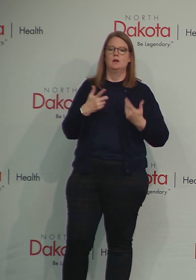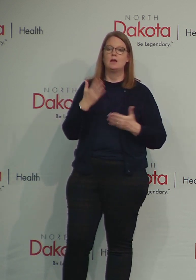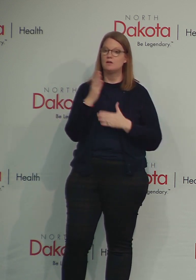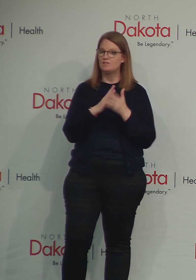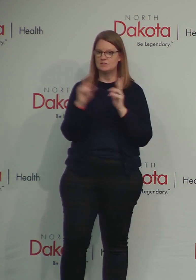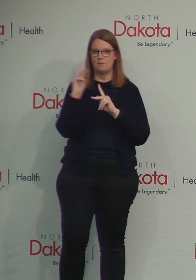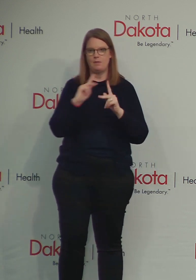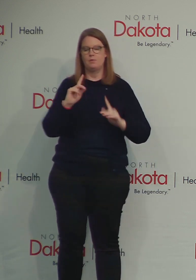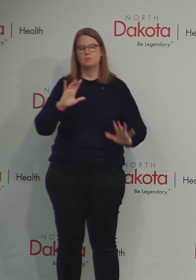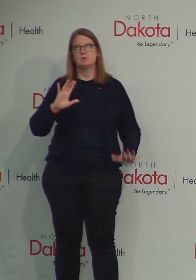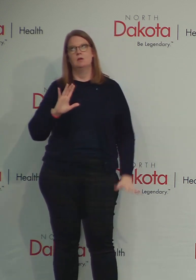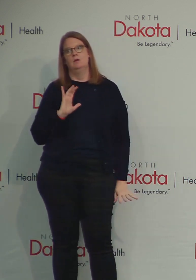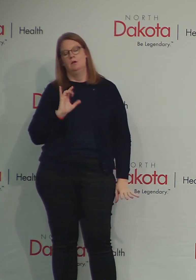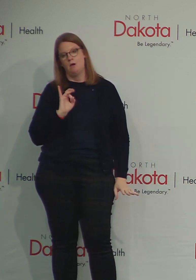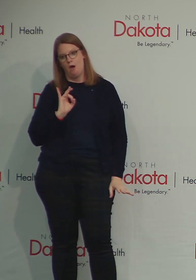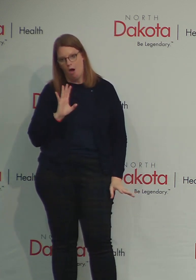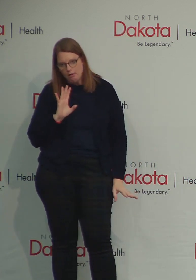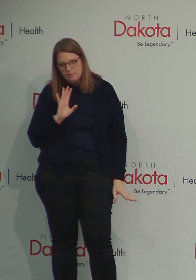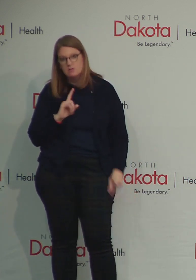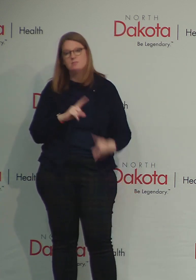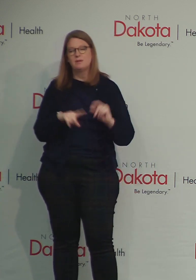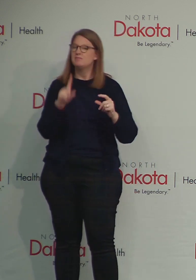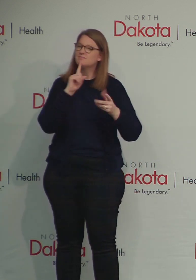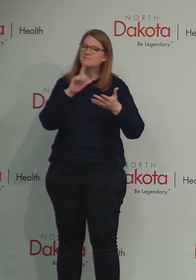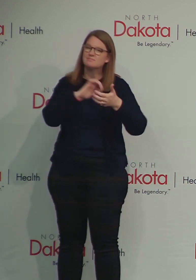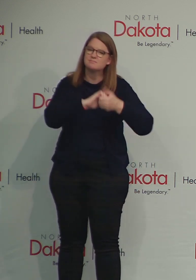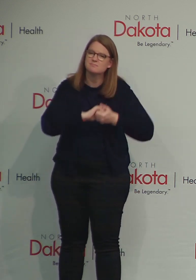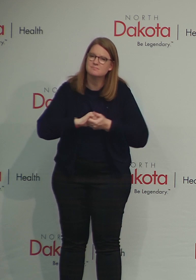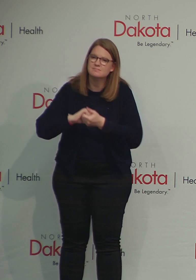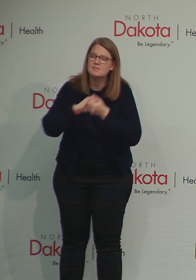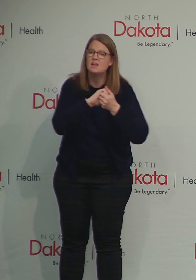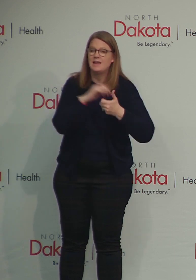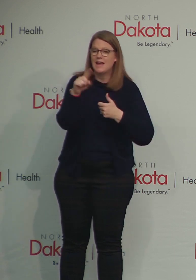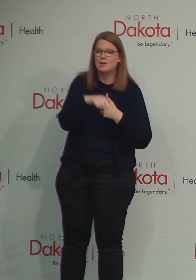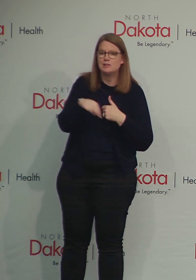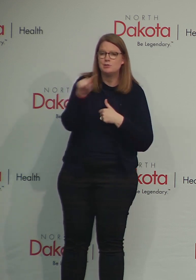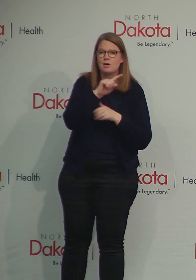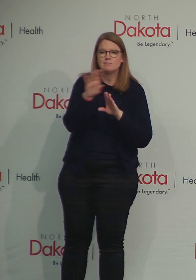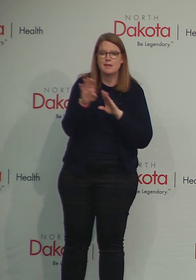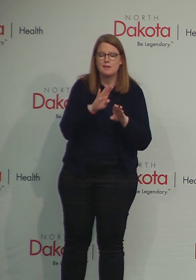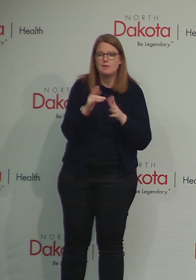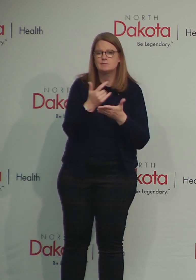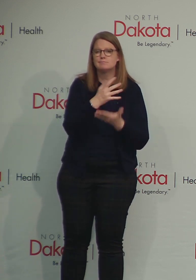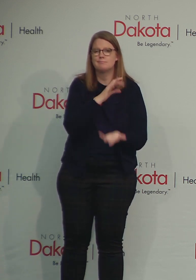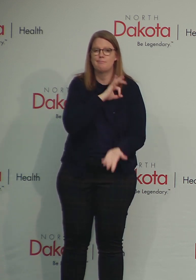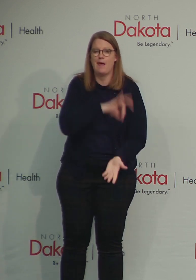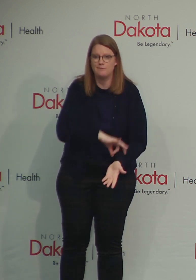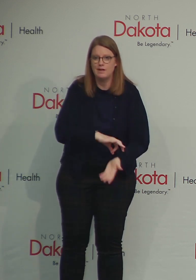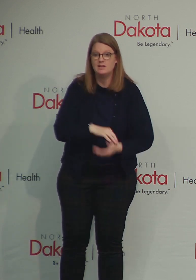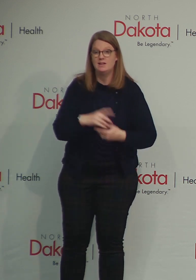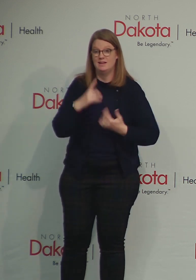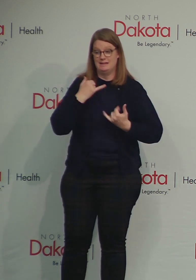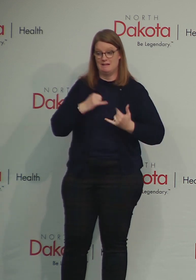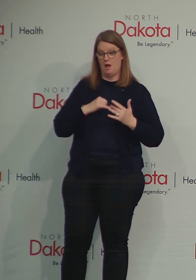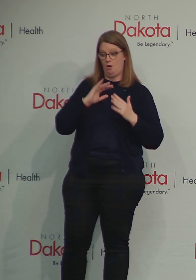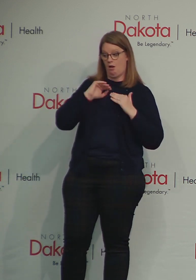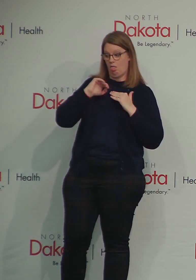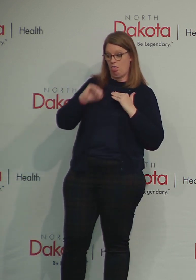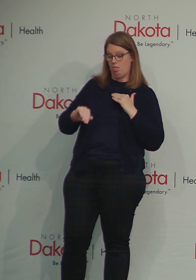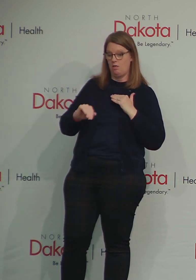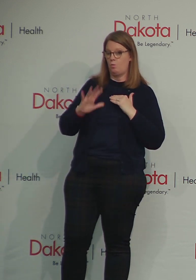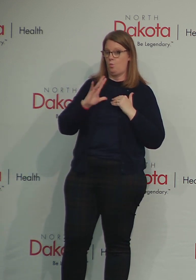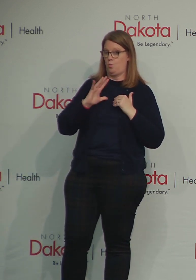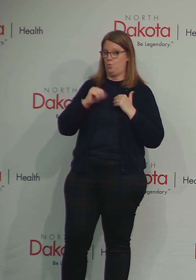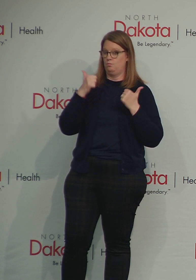some, but we're all in this thing together. Everybody's actions made a difference. We've got some of the best trend lines in the country right now, and everybody in